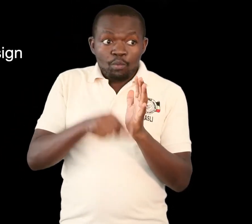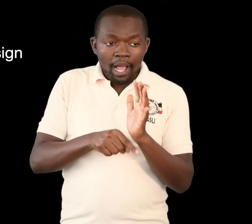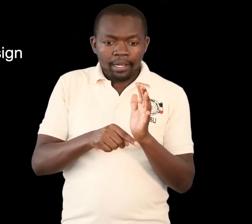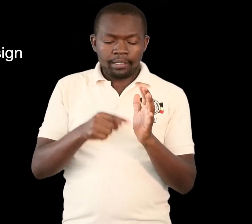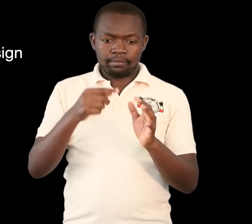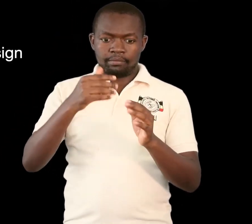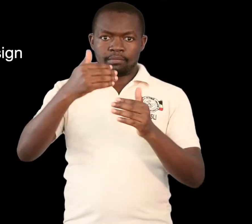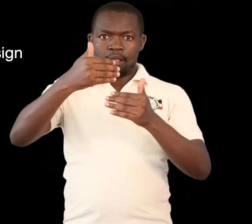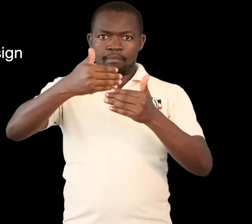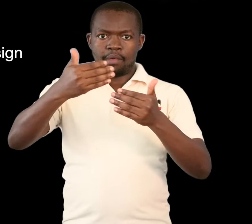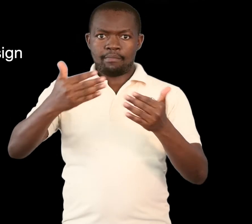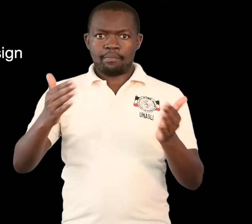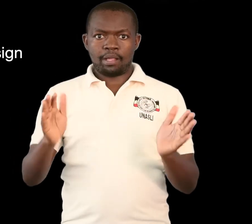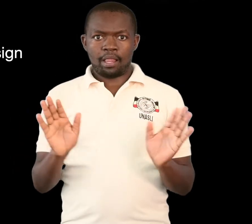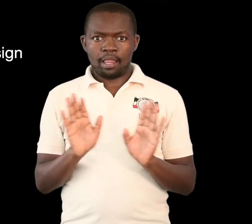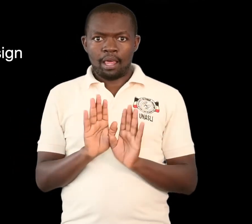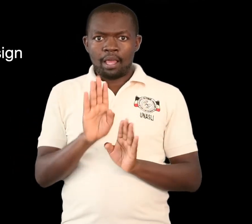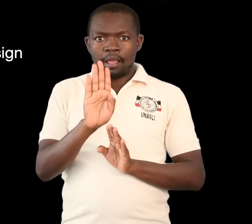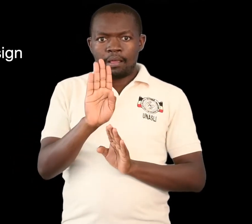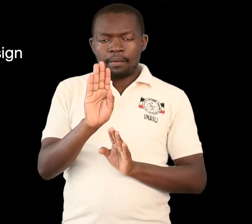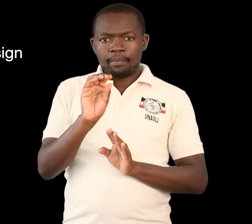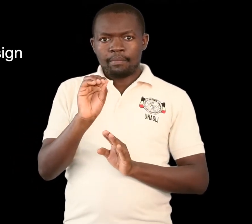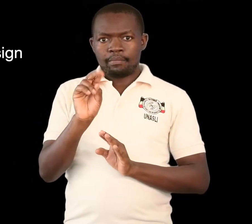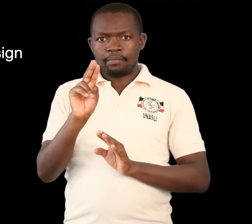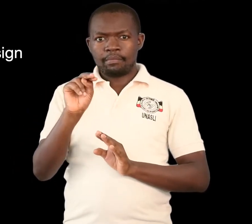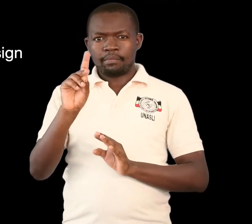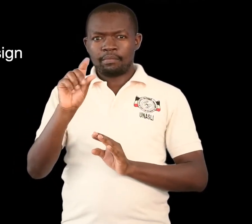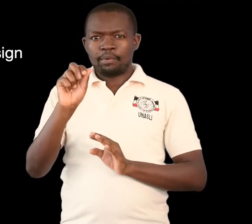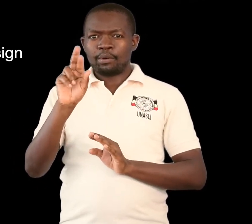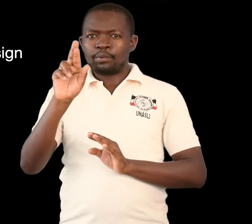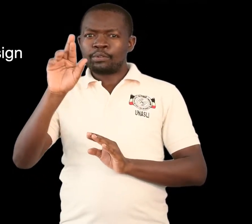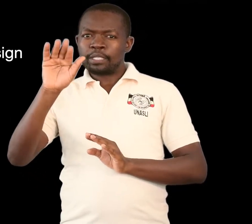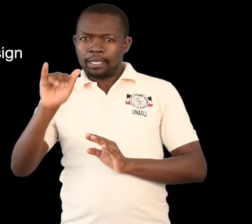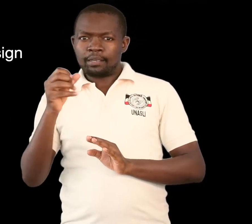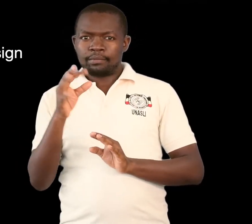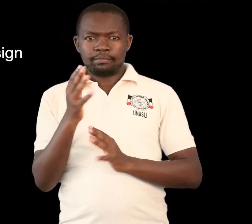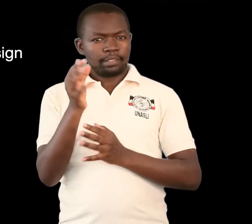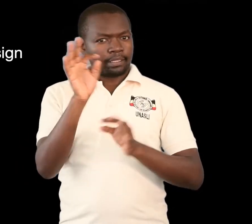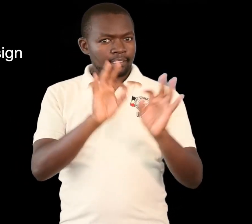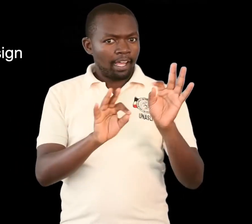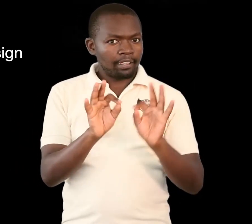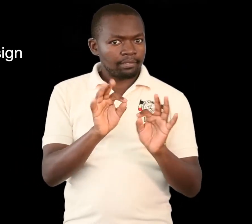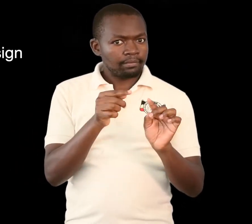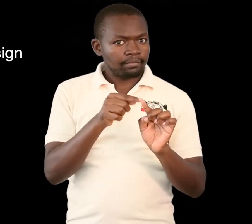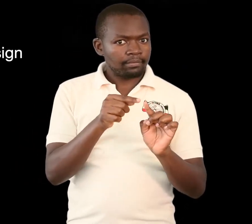design. It defines the boundary of a design.